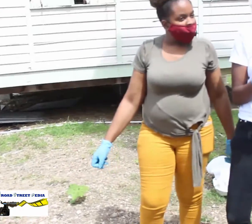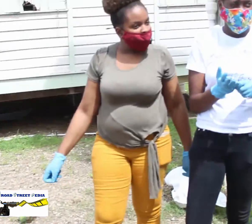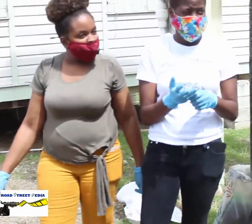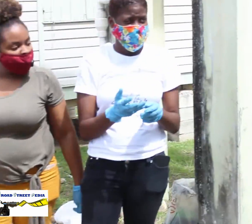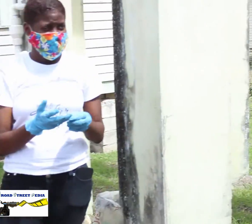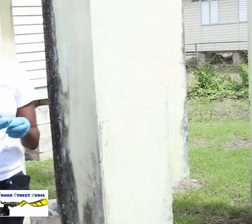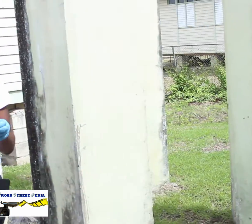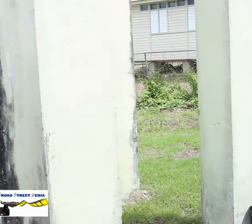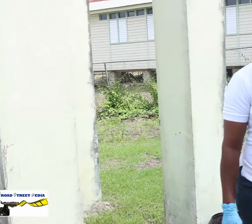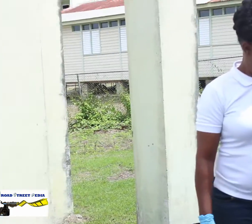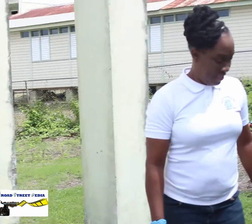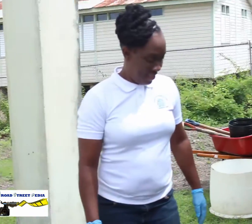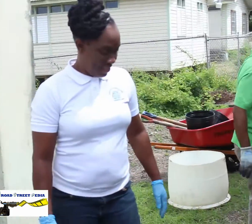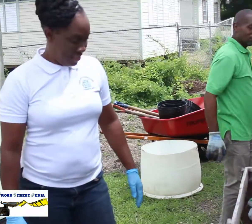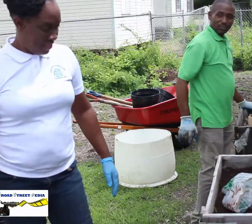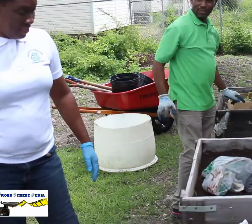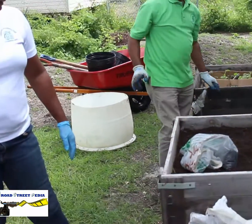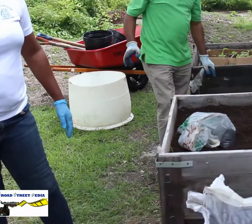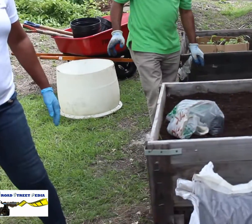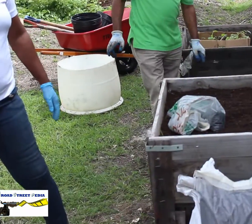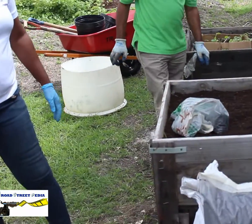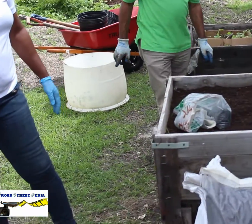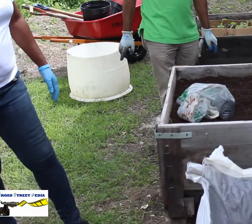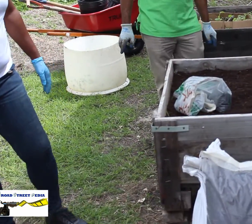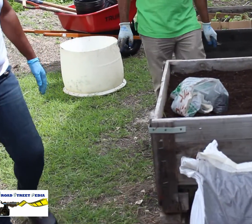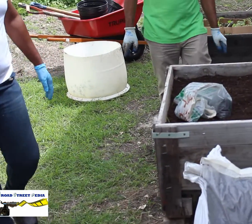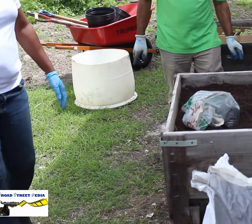Just get some raw.